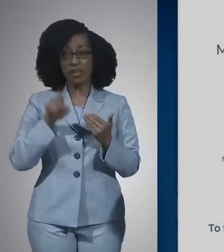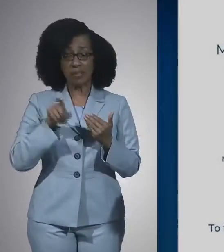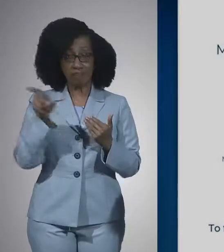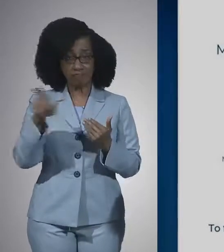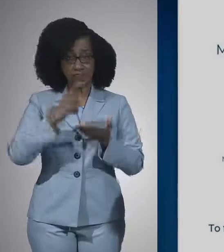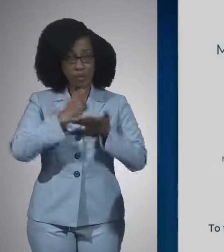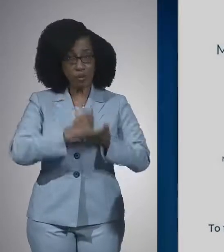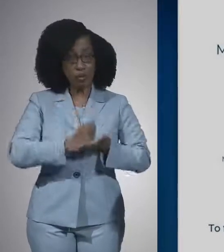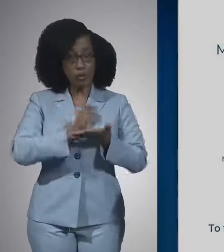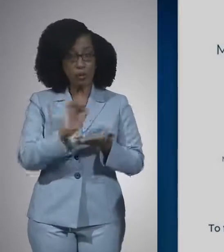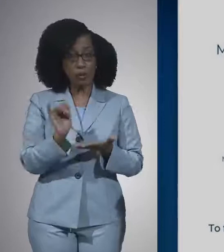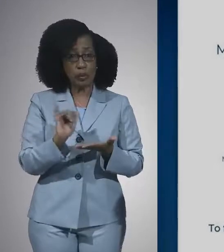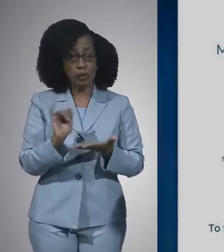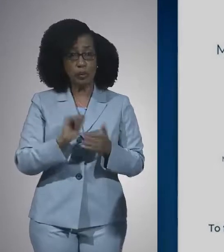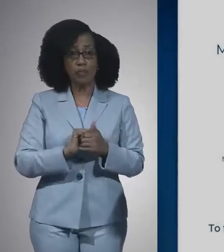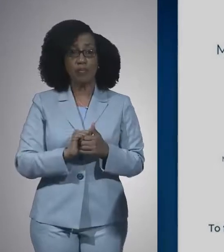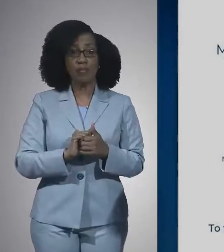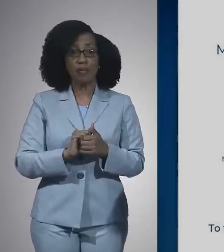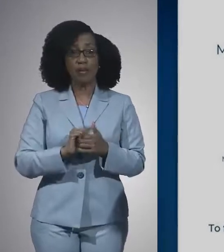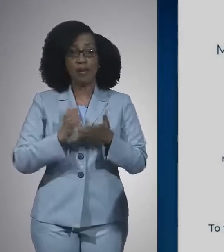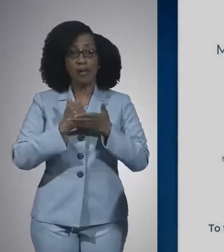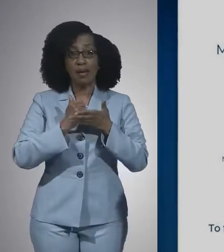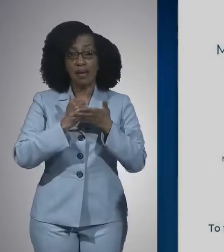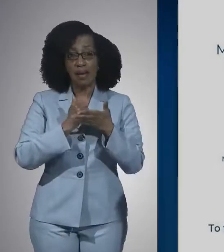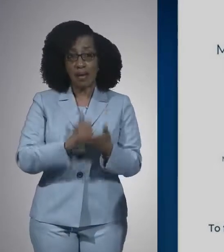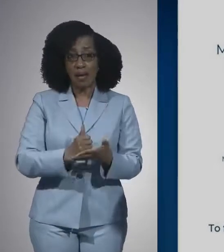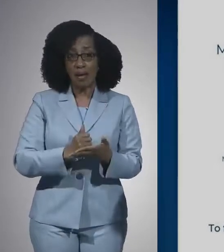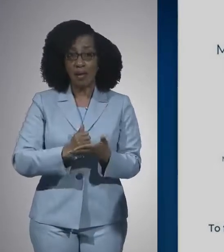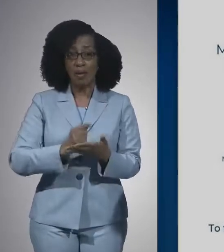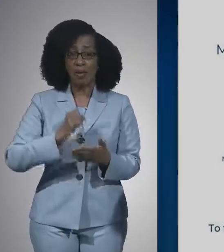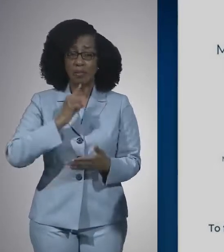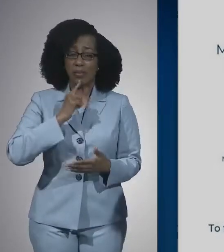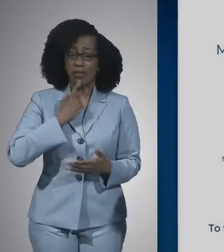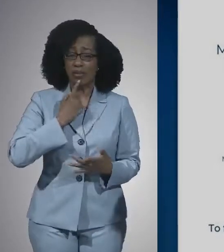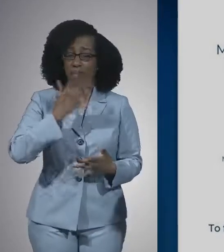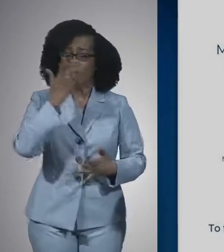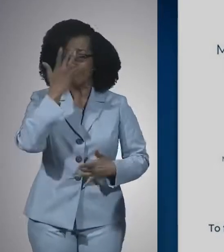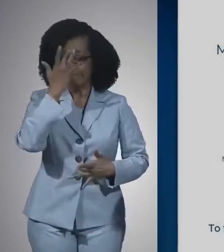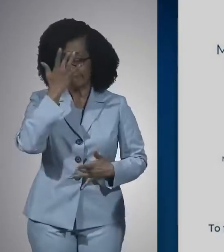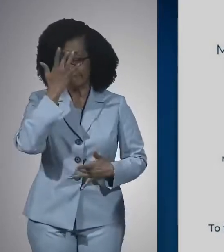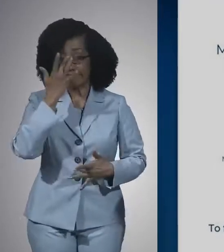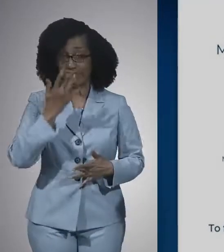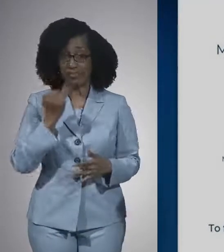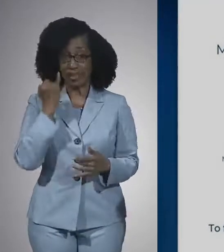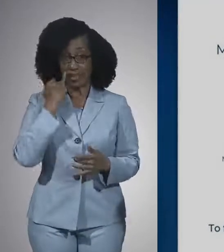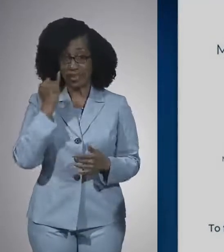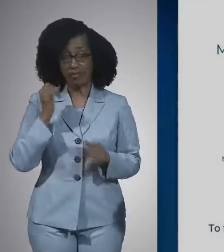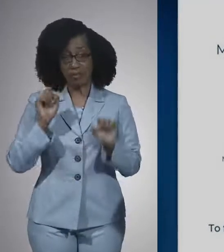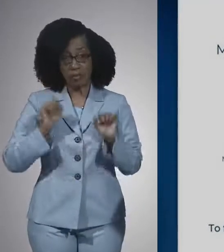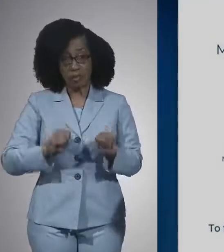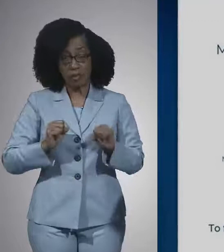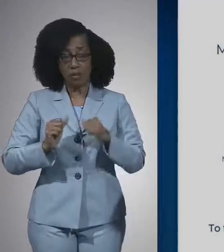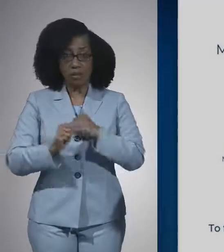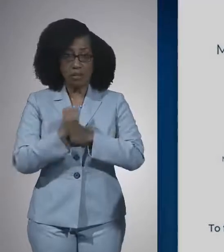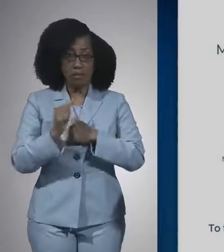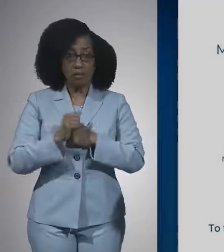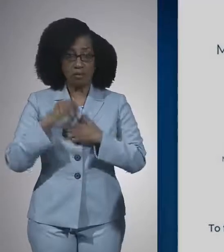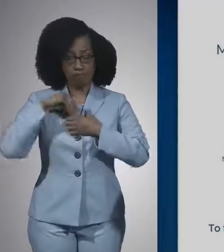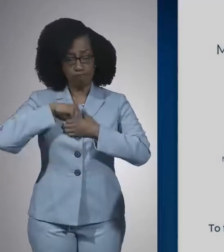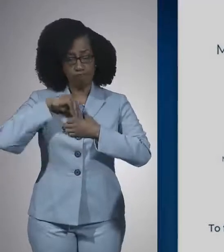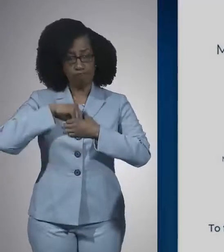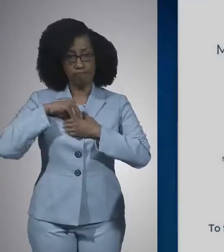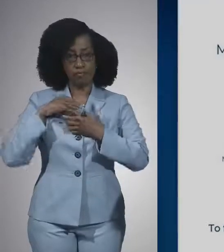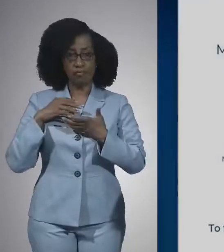treatments. These treatments are proven to help reduce severe illnesses for individuals considered high risk, keeping more people out